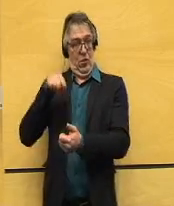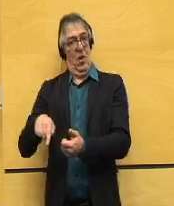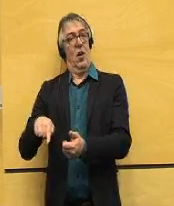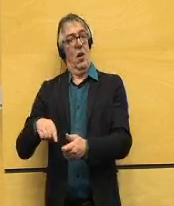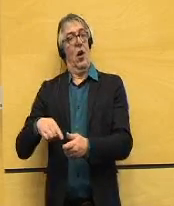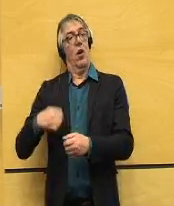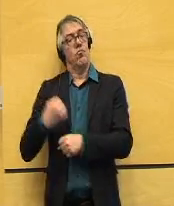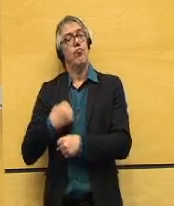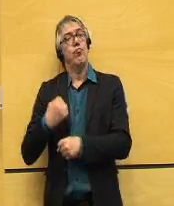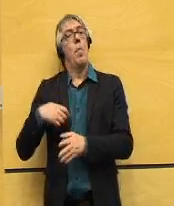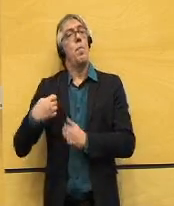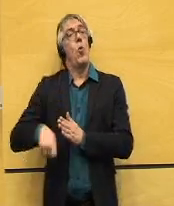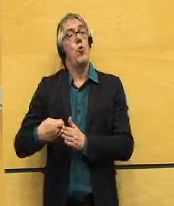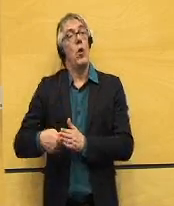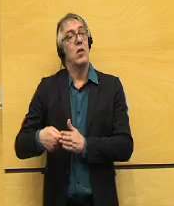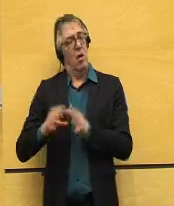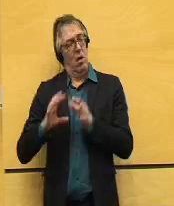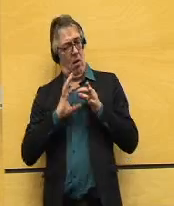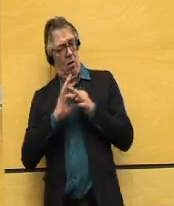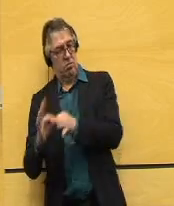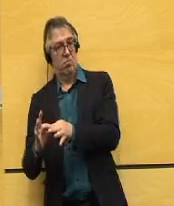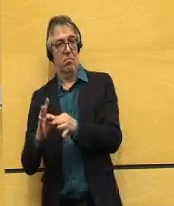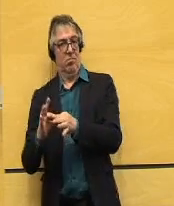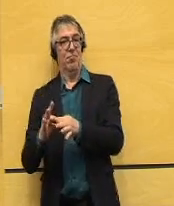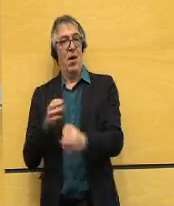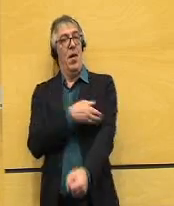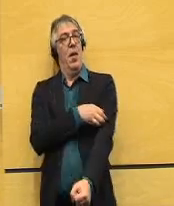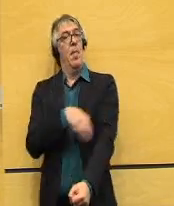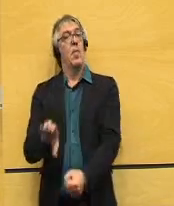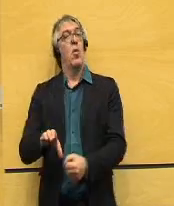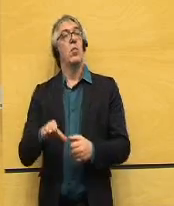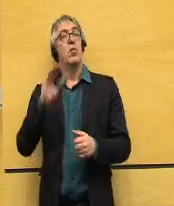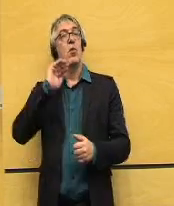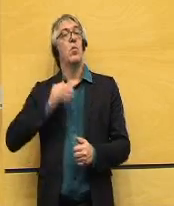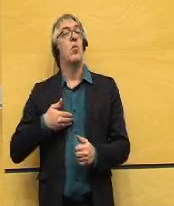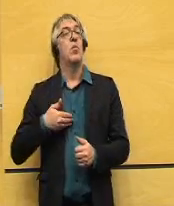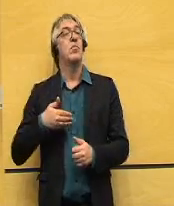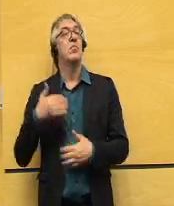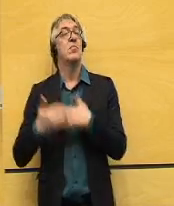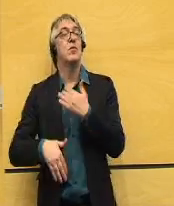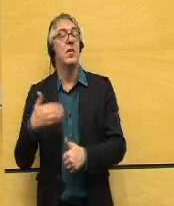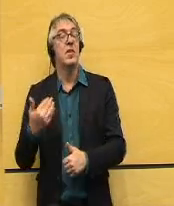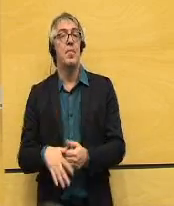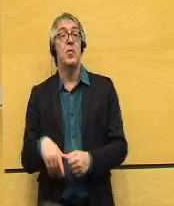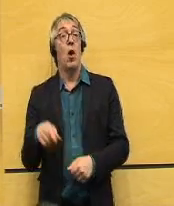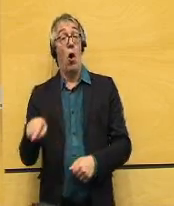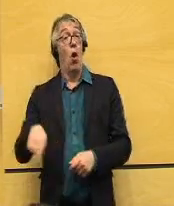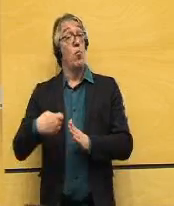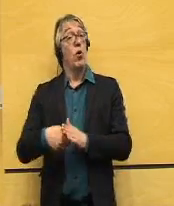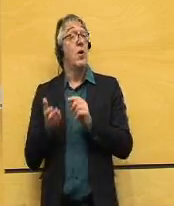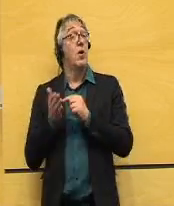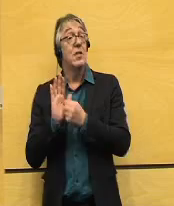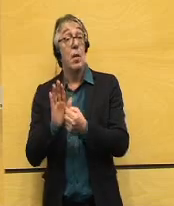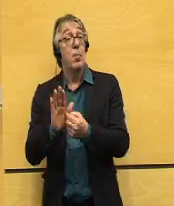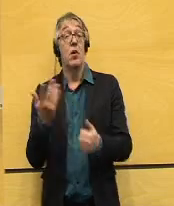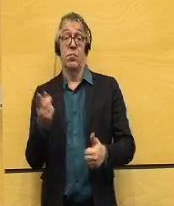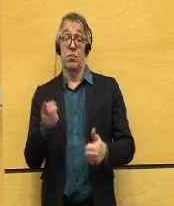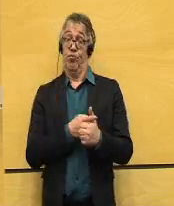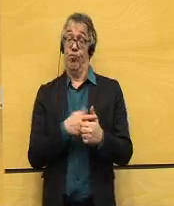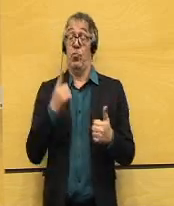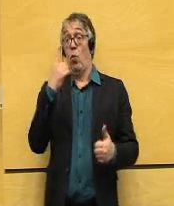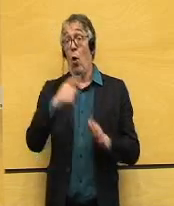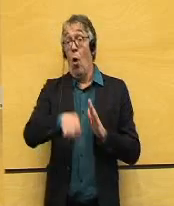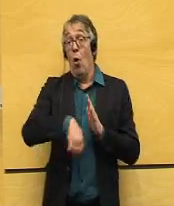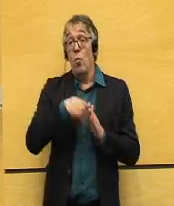the empowerment of women and girls with disabilities. Examples of the projects include projects